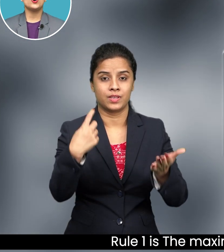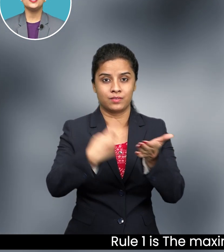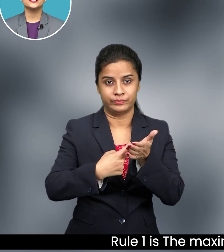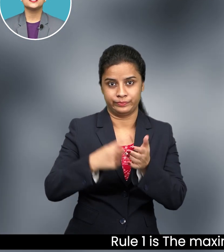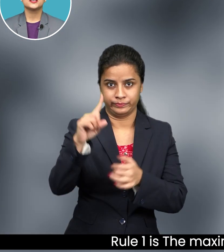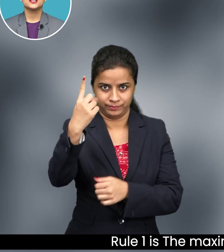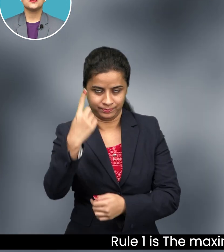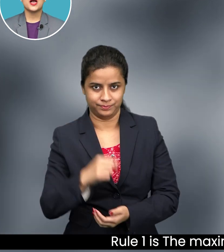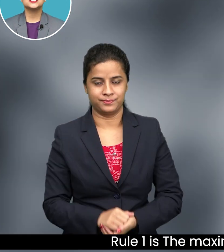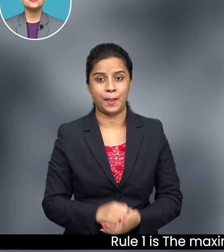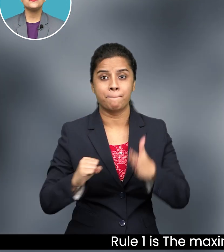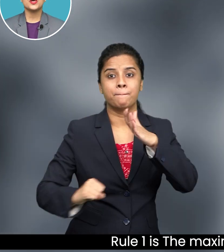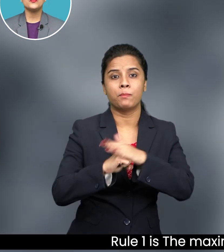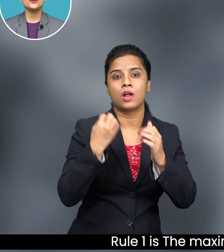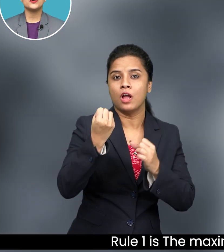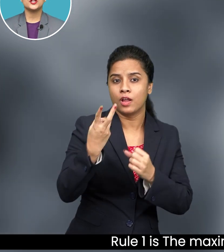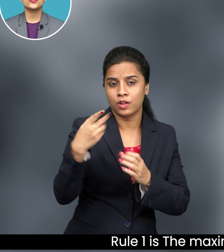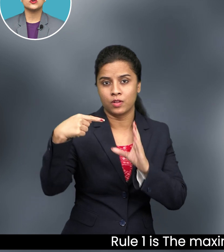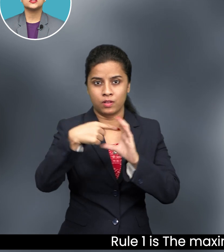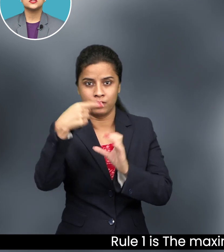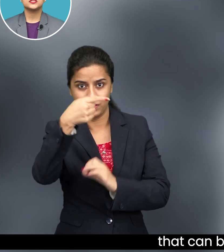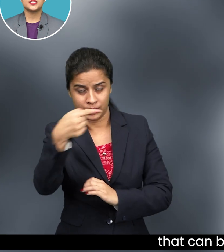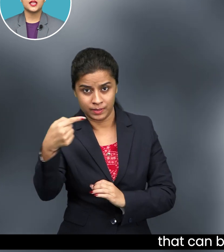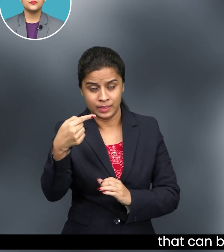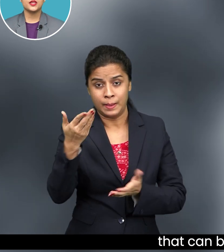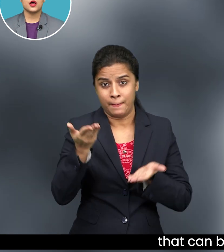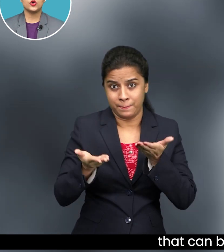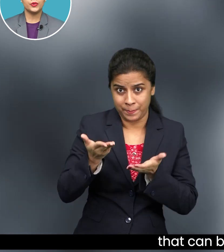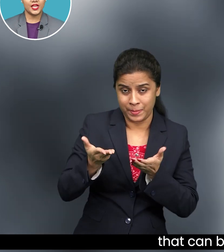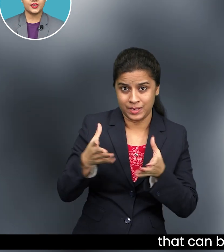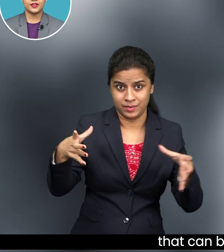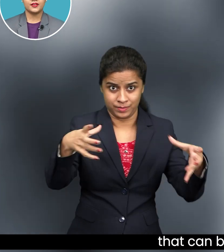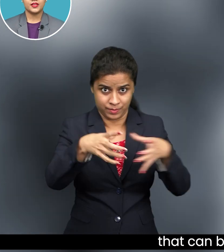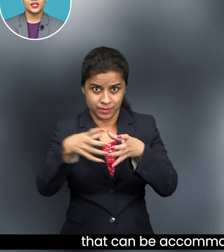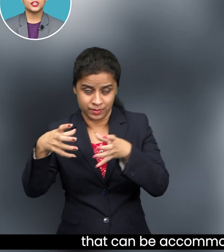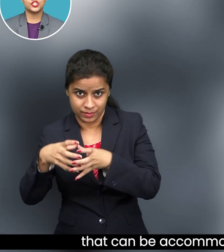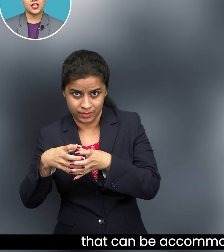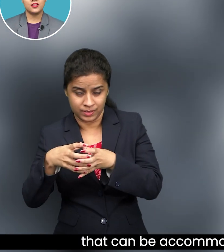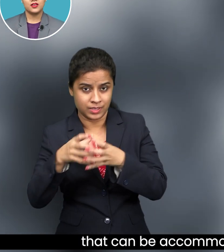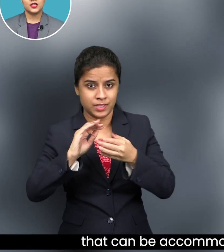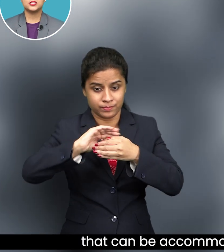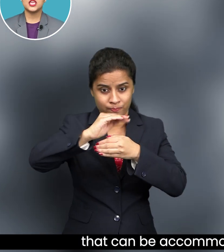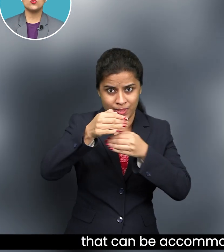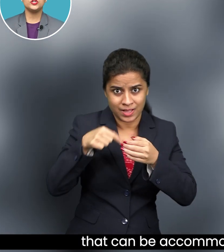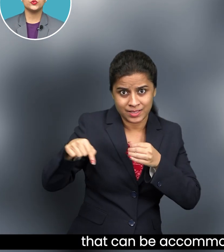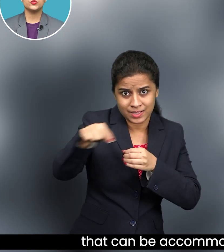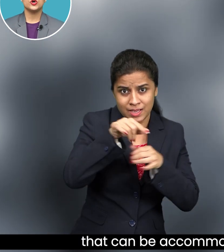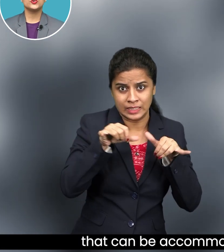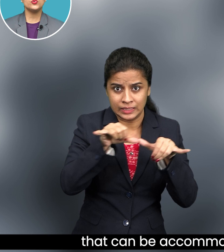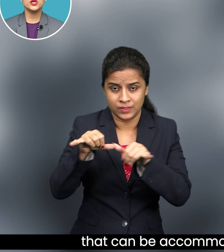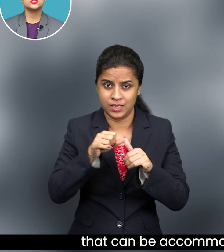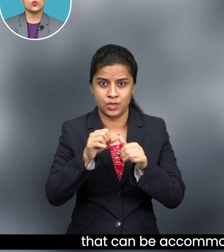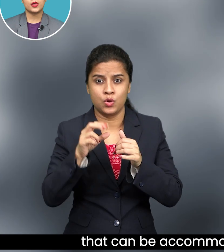Rule 1 is the maximum number of electrons that can be accommodated in a shell is equal